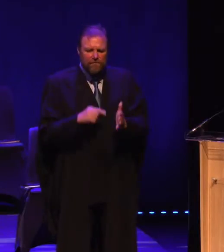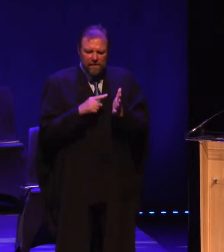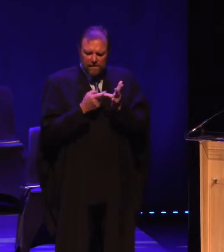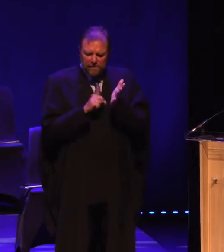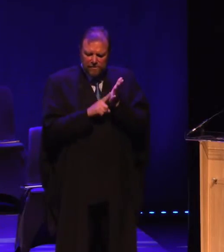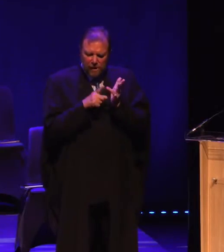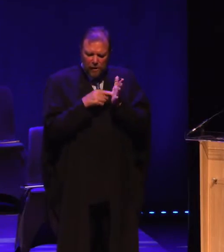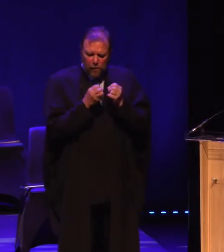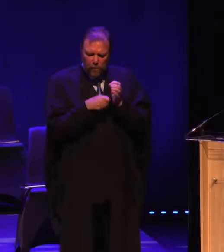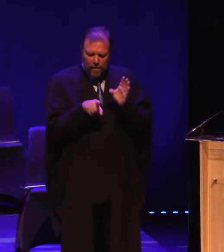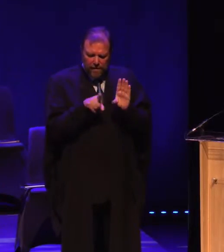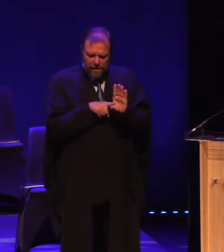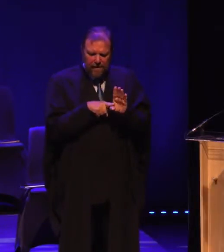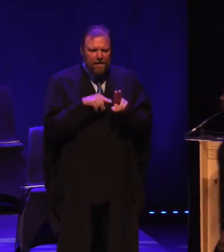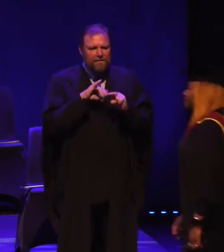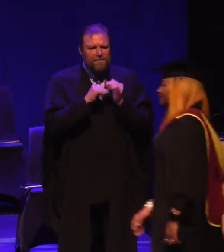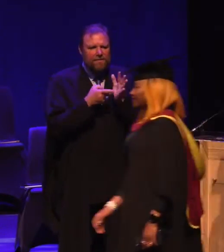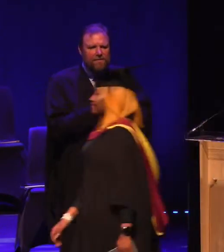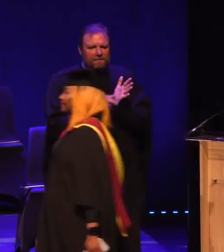Tolulope Olofunke Sani.